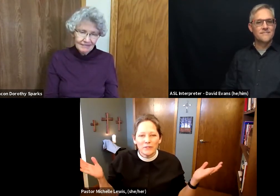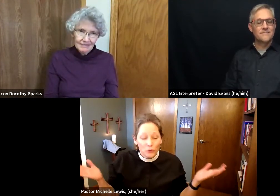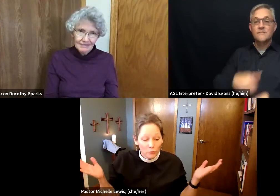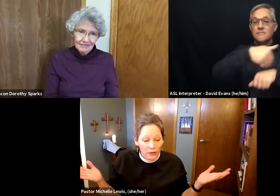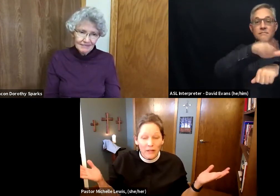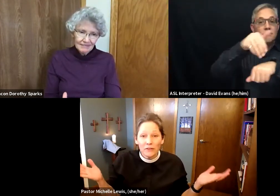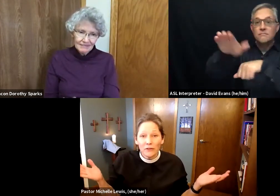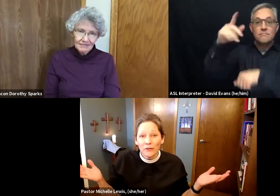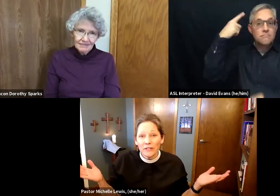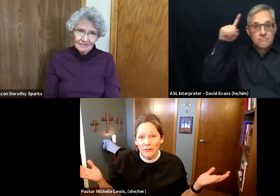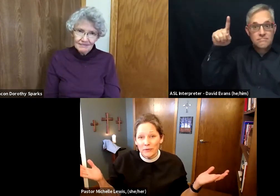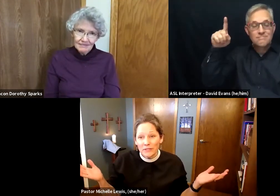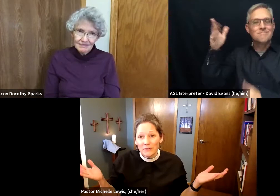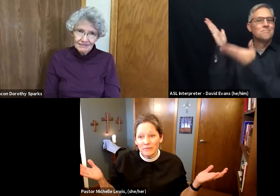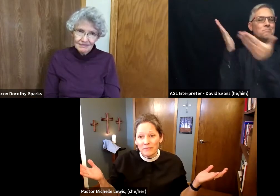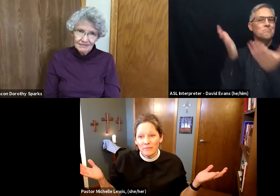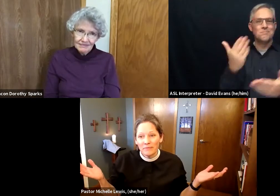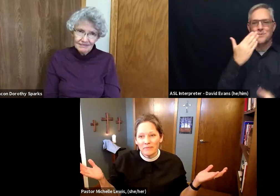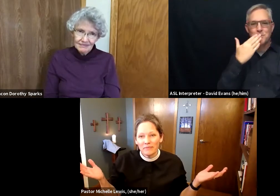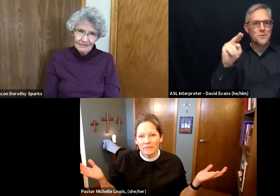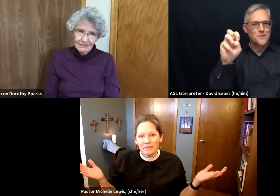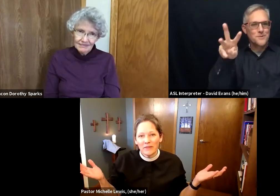Just to bring the good news.